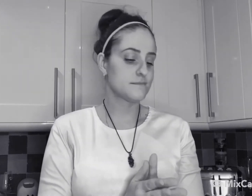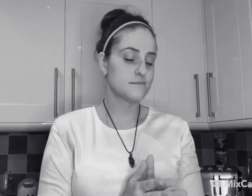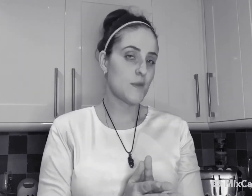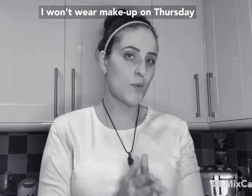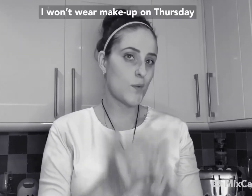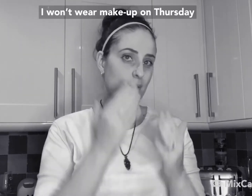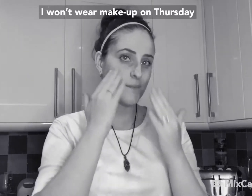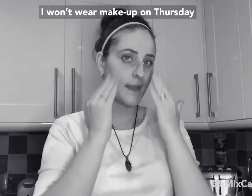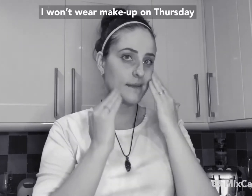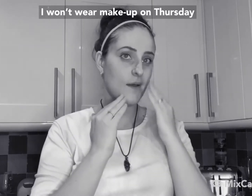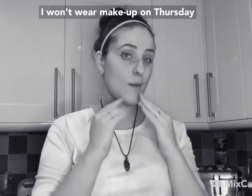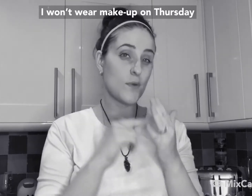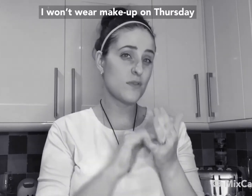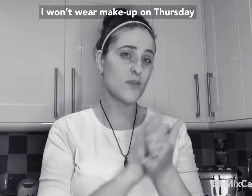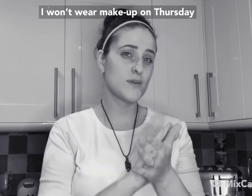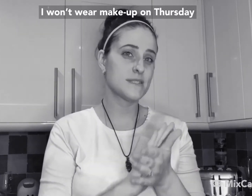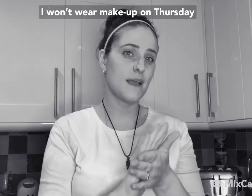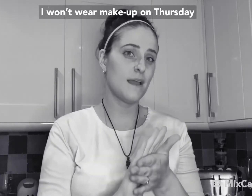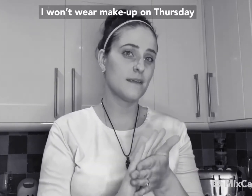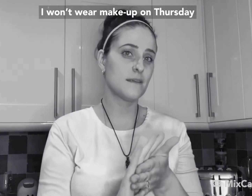i won't wear makeup on thursday